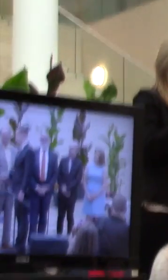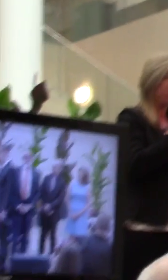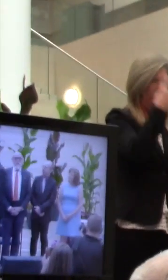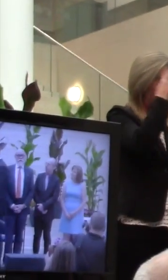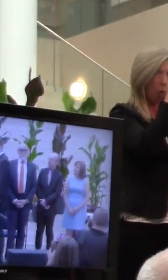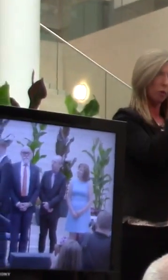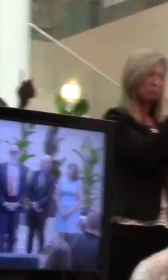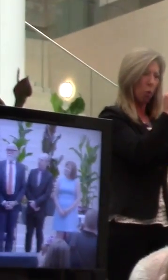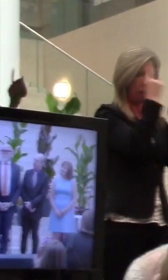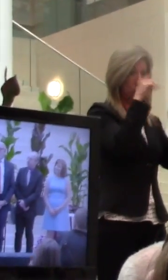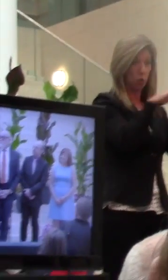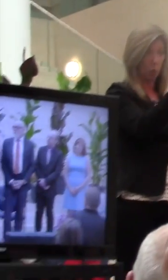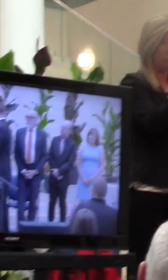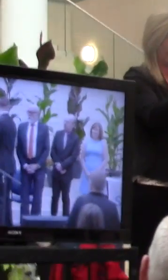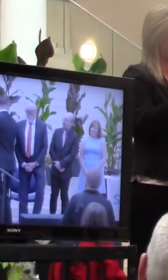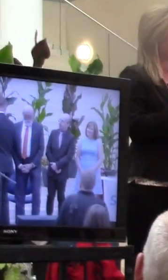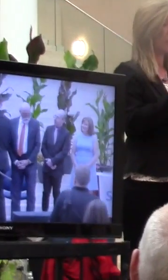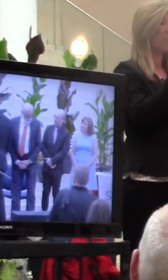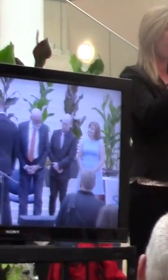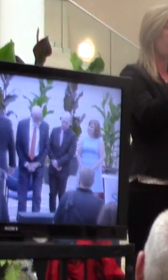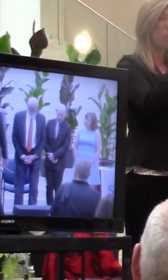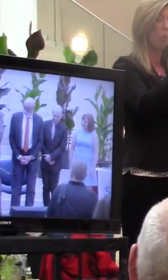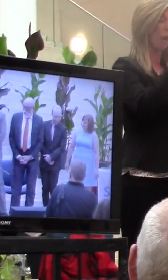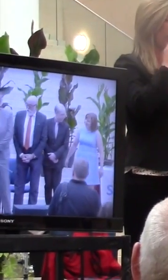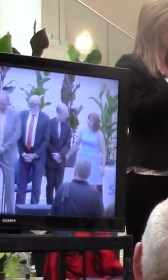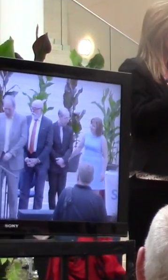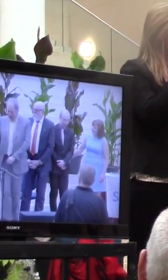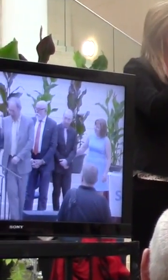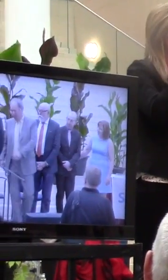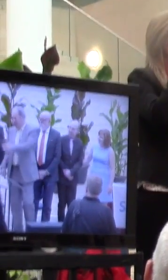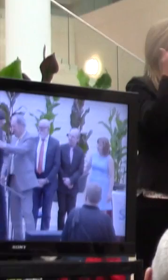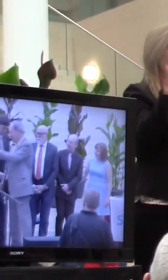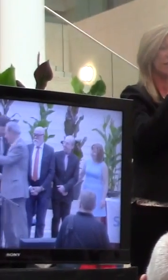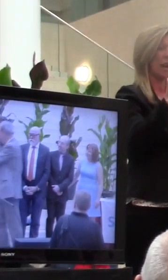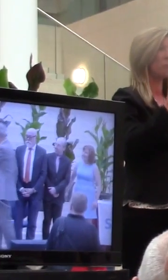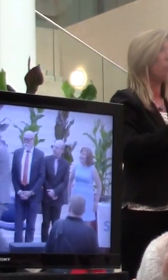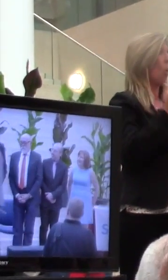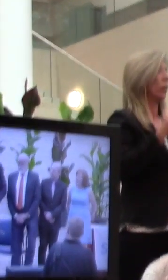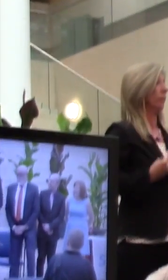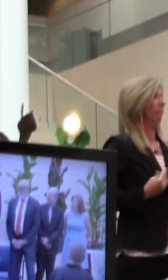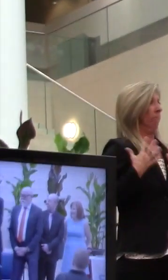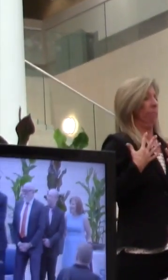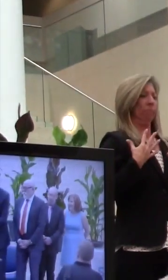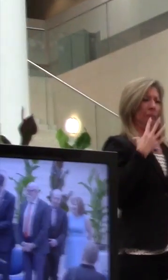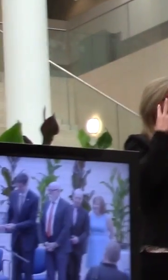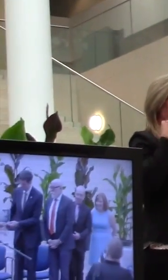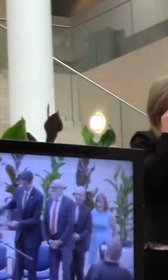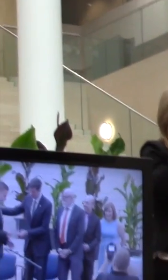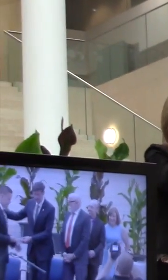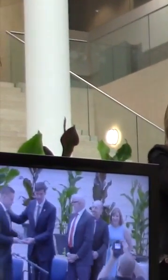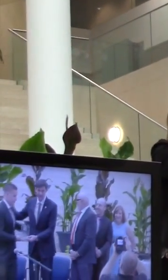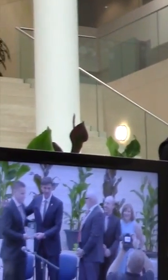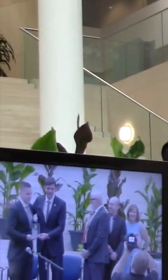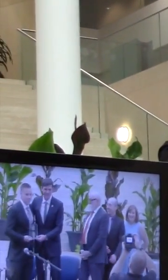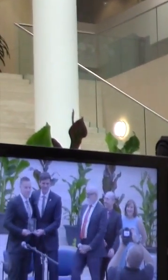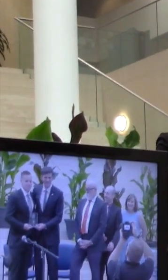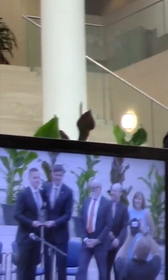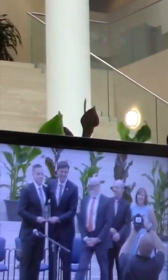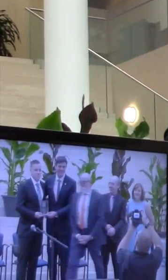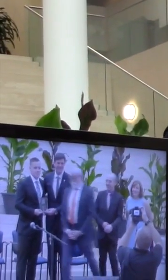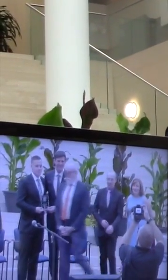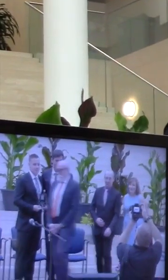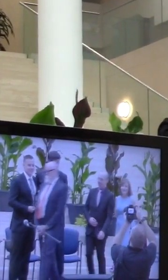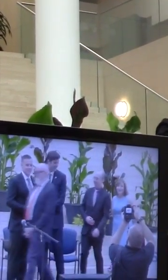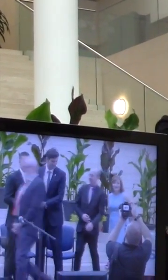Strive to give the best and most personally rewarding experience that can be given to each of the swimmers at their varying levels of